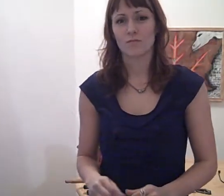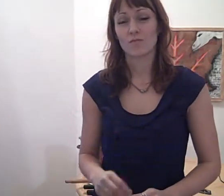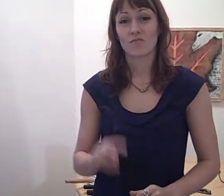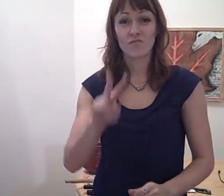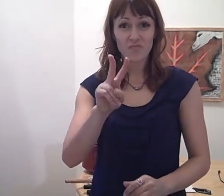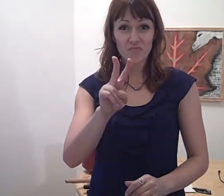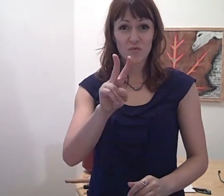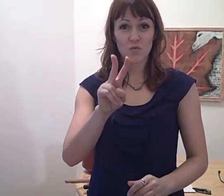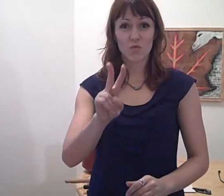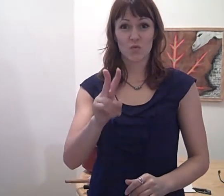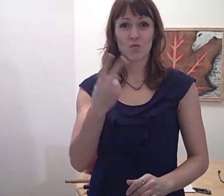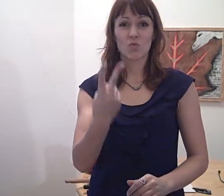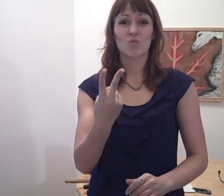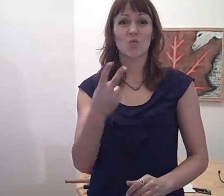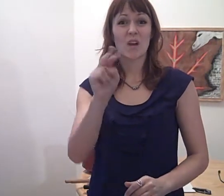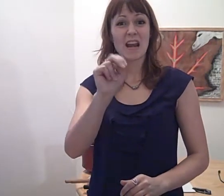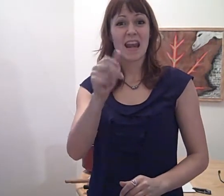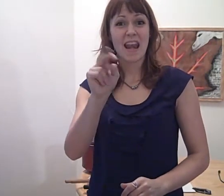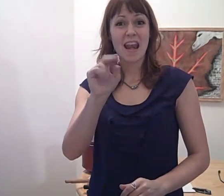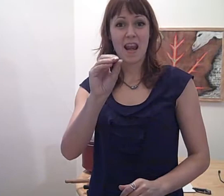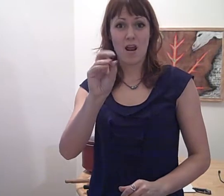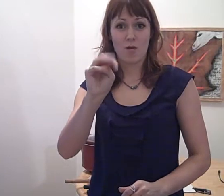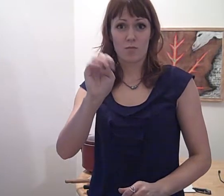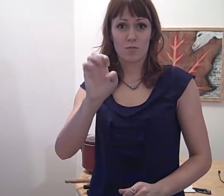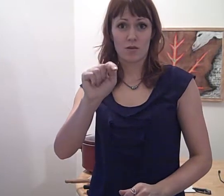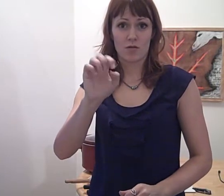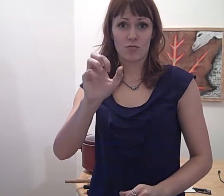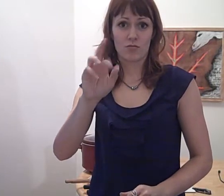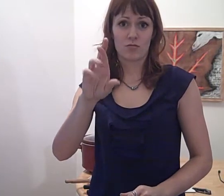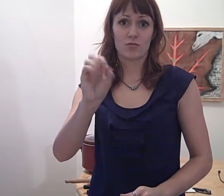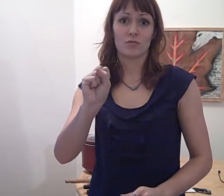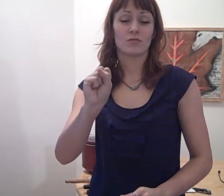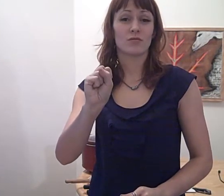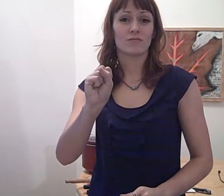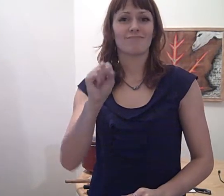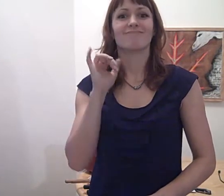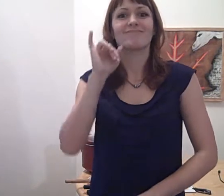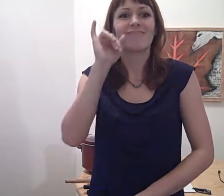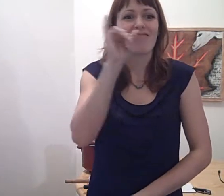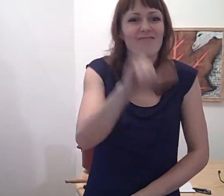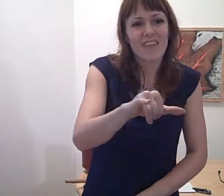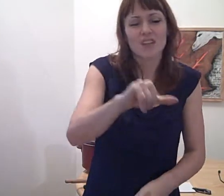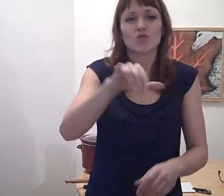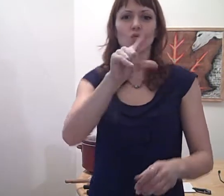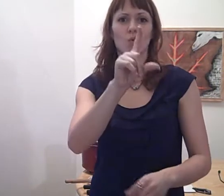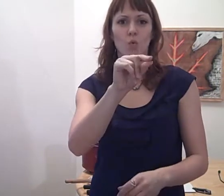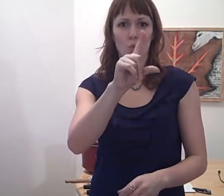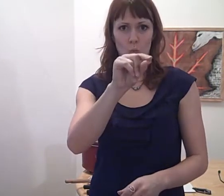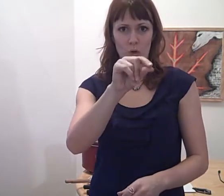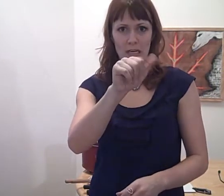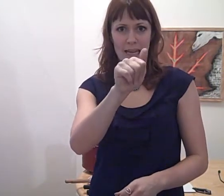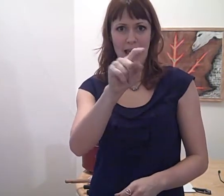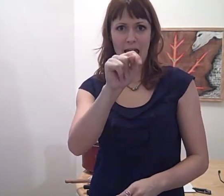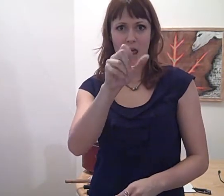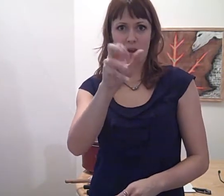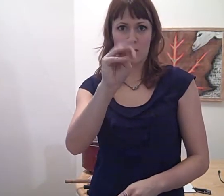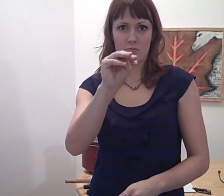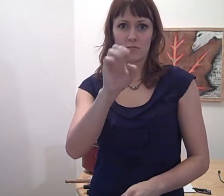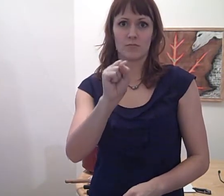nanometers thick. 2 nanometers is 20 atoms in thickness. And I wondered, what if